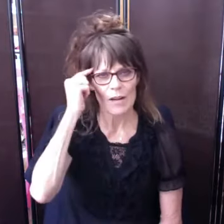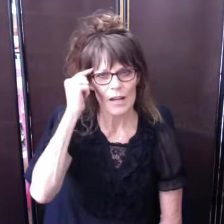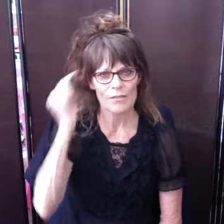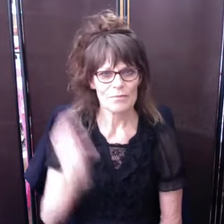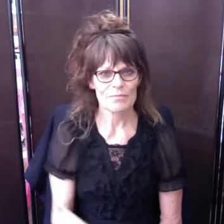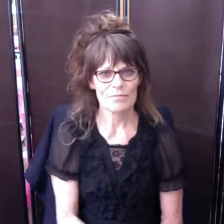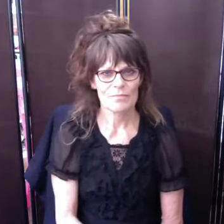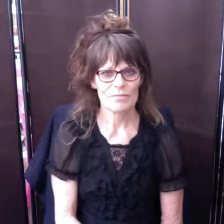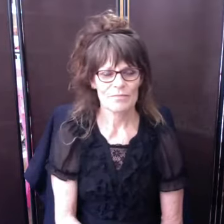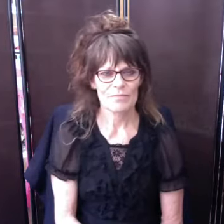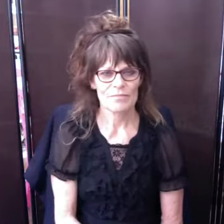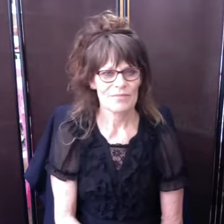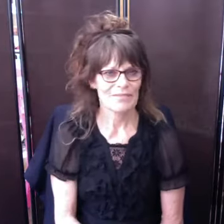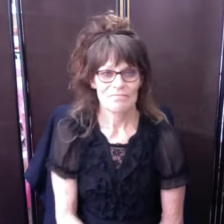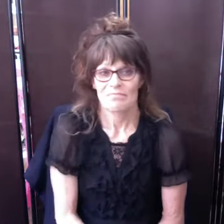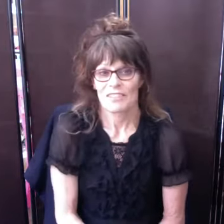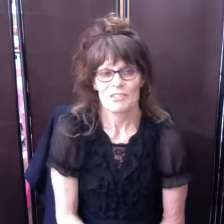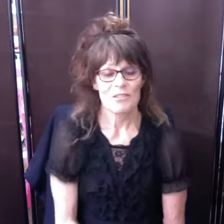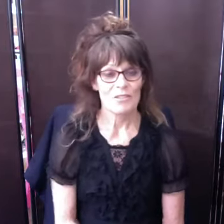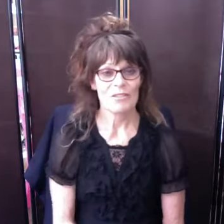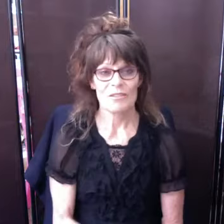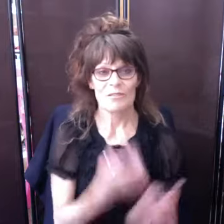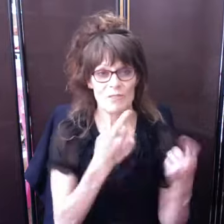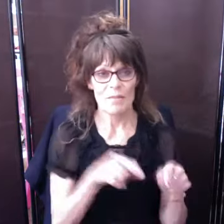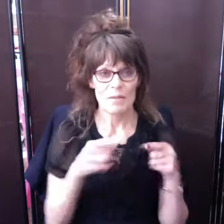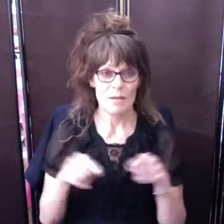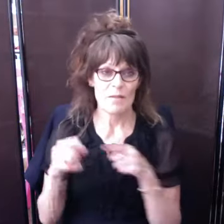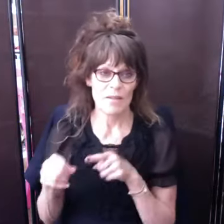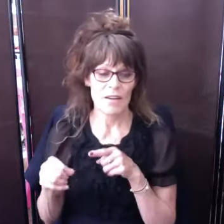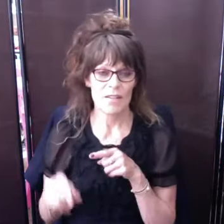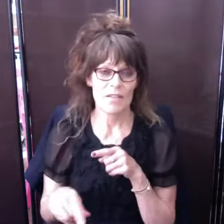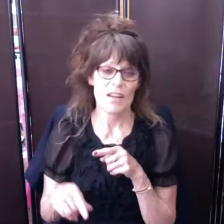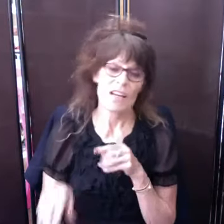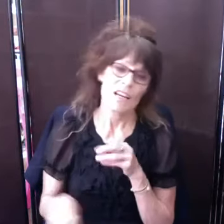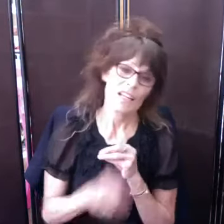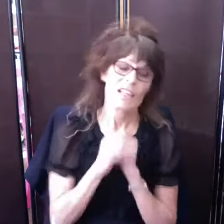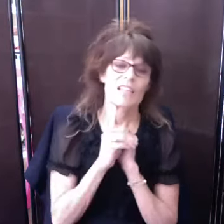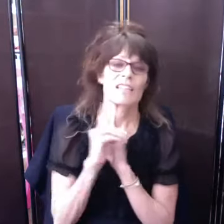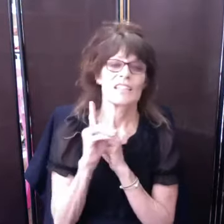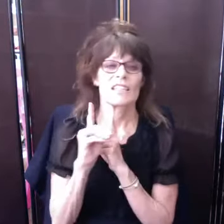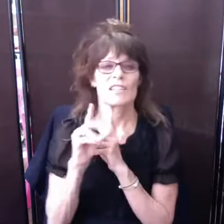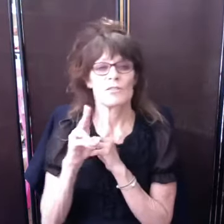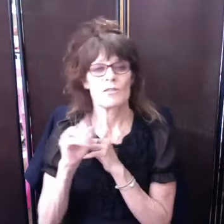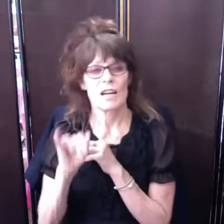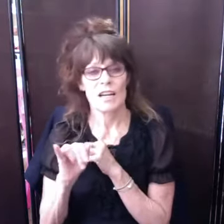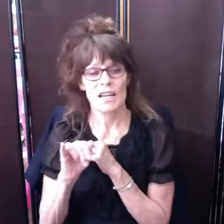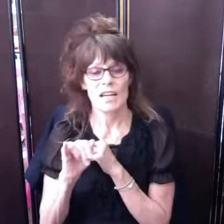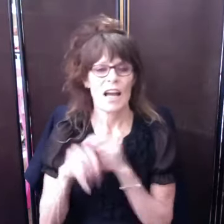So through a series of events and a second DWI, I found my way to you. I was not interested in what Alcoholics Anonymous had to offer.